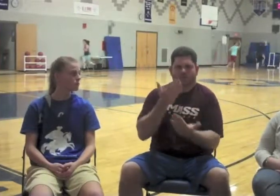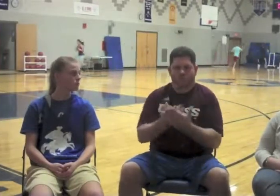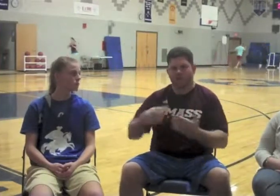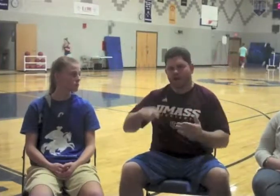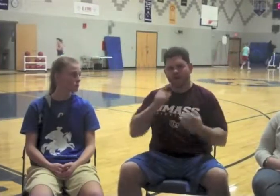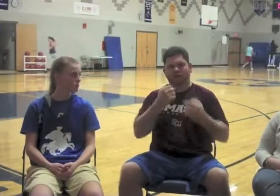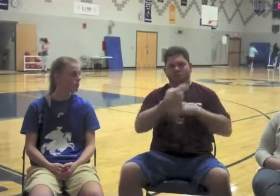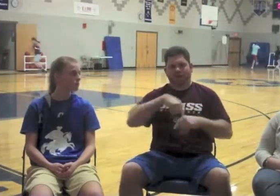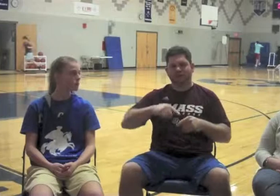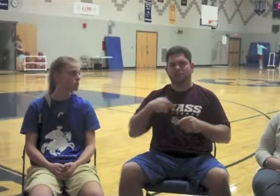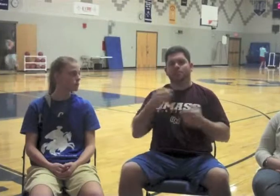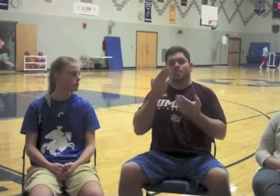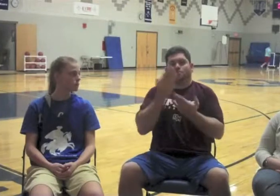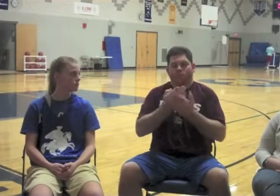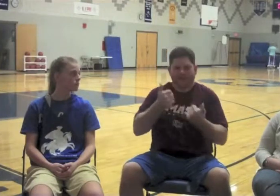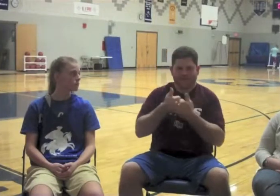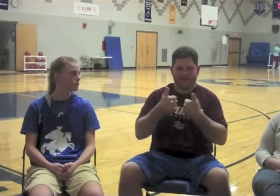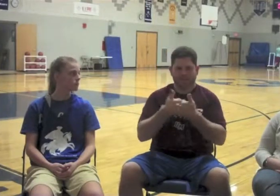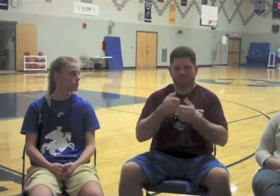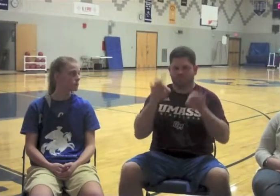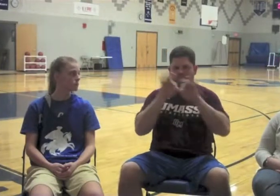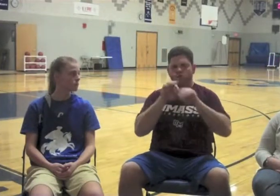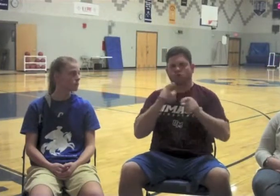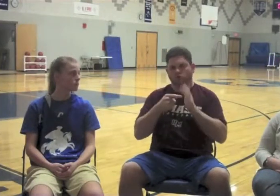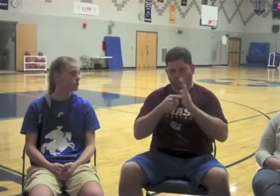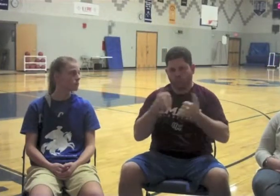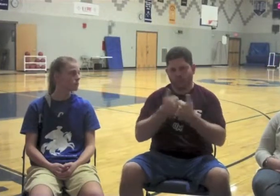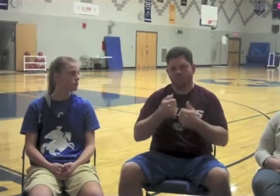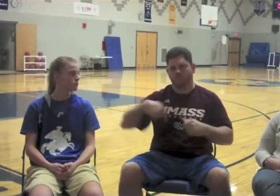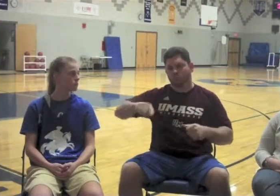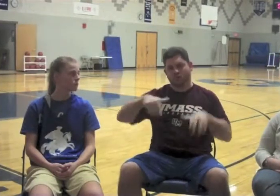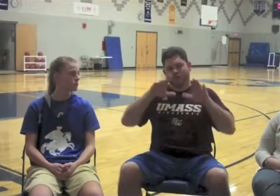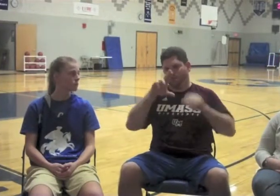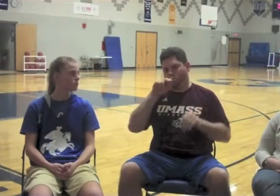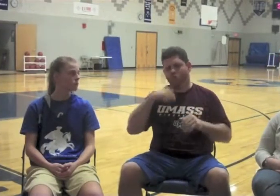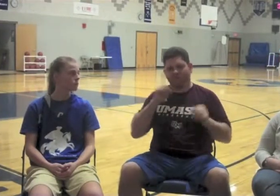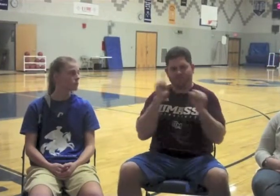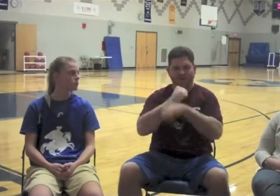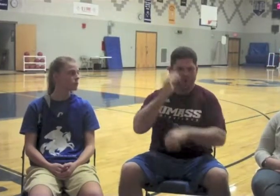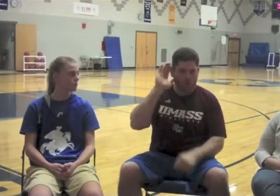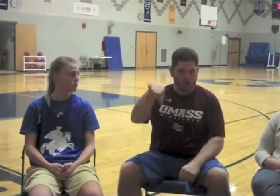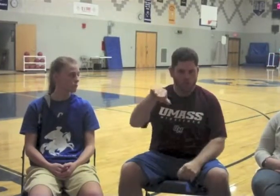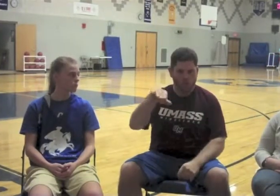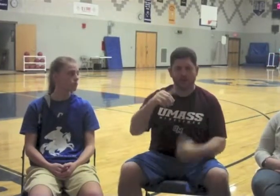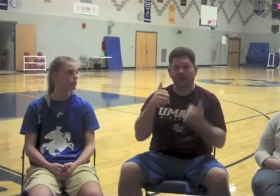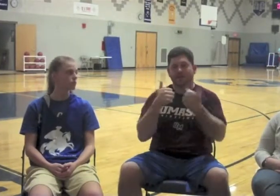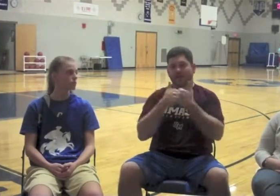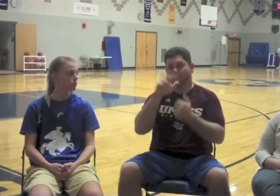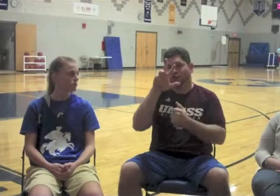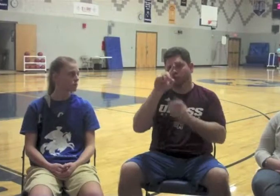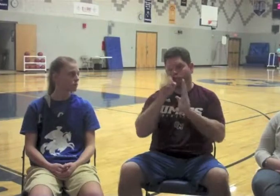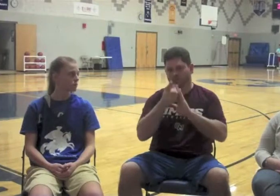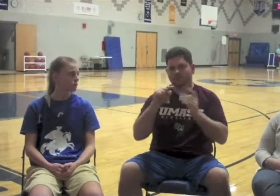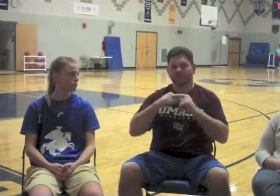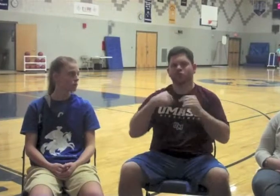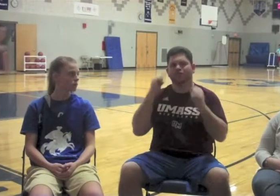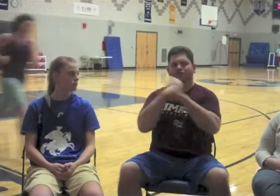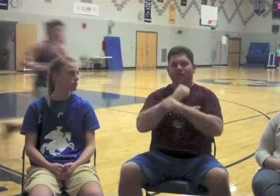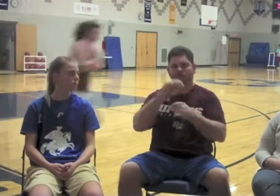ourselves each and every time we step on the court. We're not going to give up. Every game is 31 minutes. We're going to fight from that first minute to the